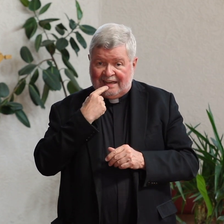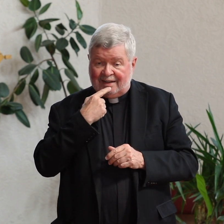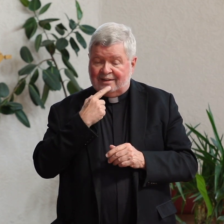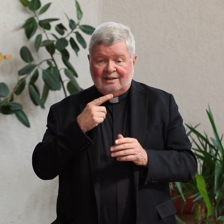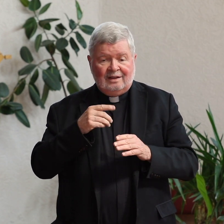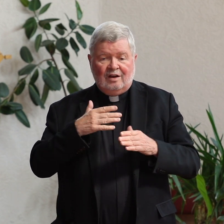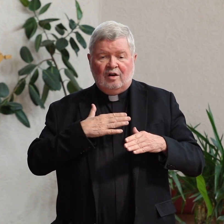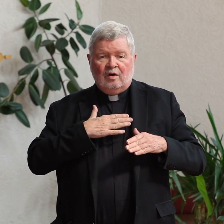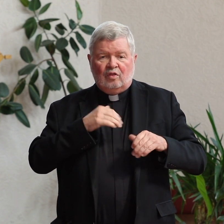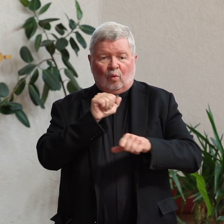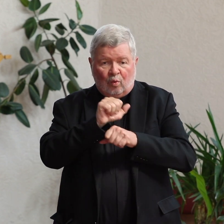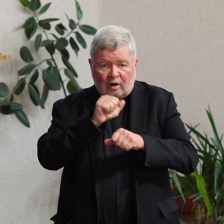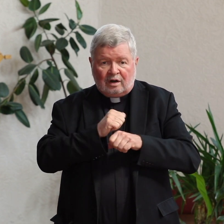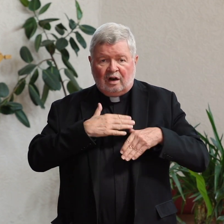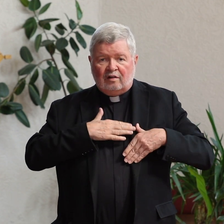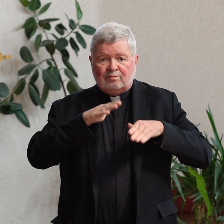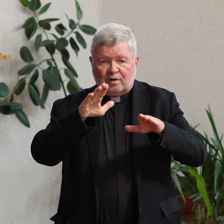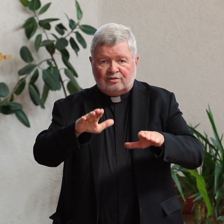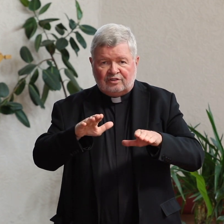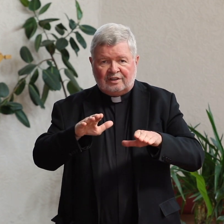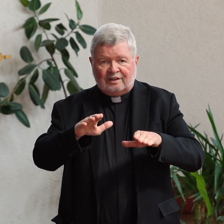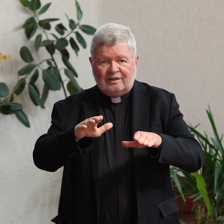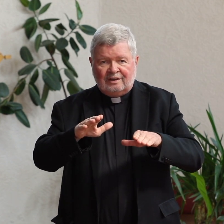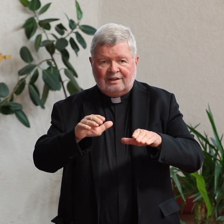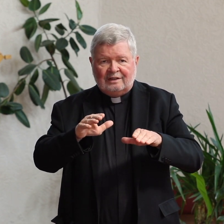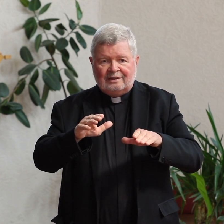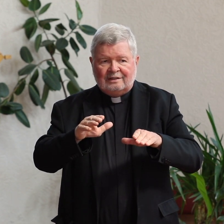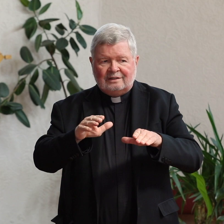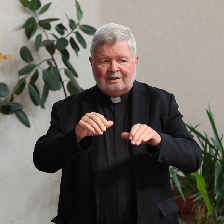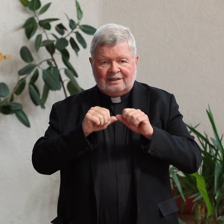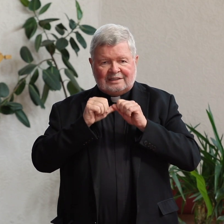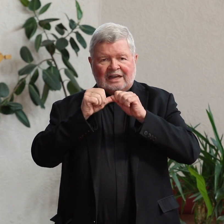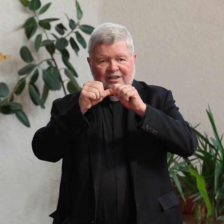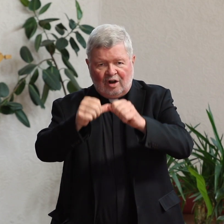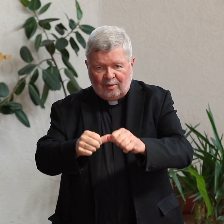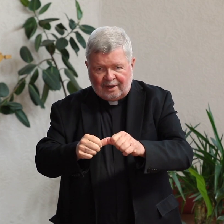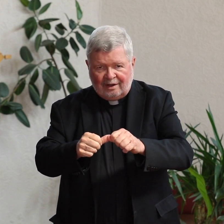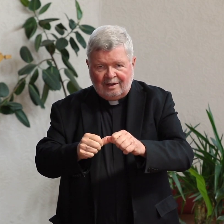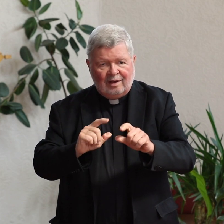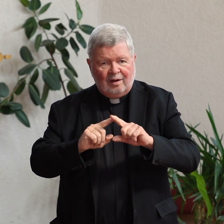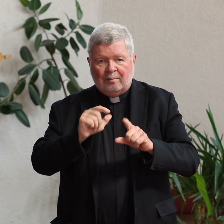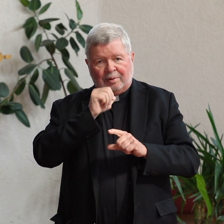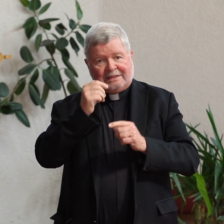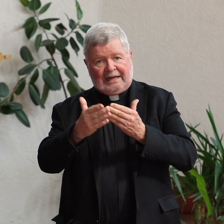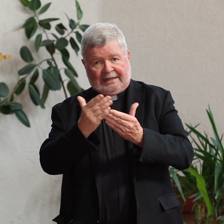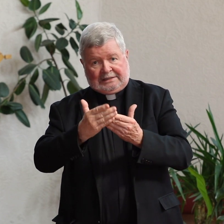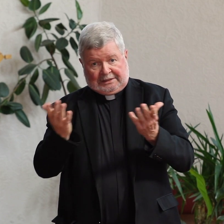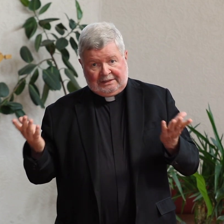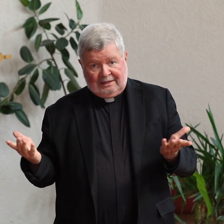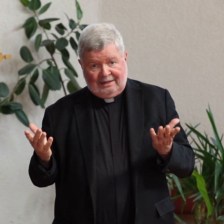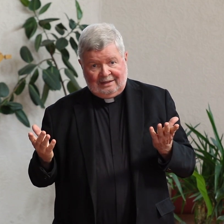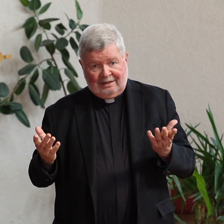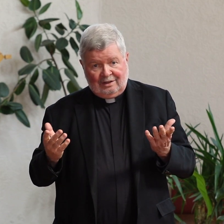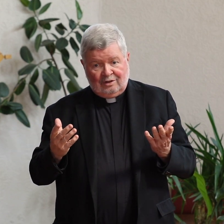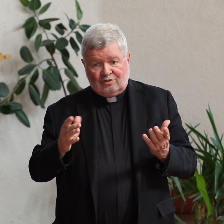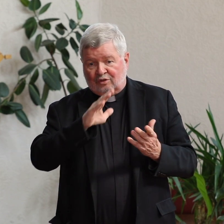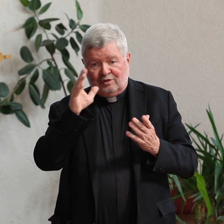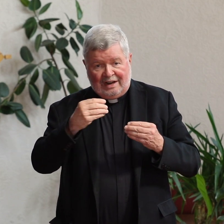said the work of mercy is ongoing, but it's not easy. So you never